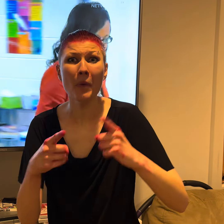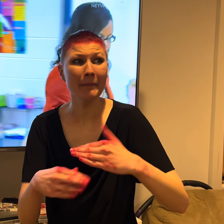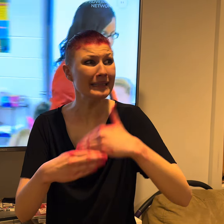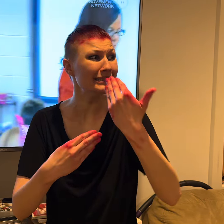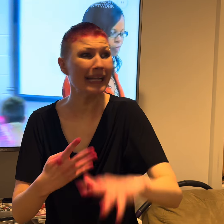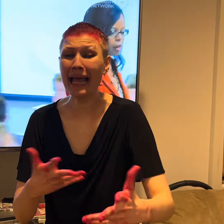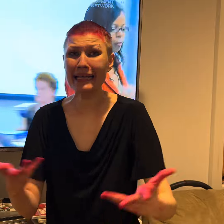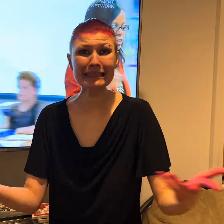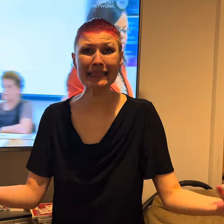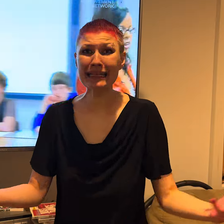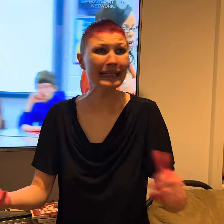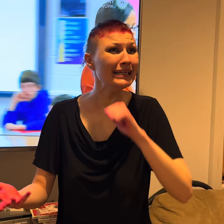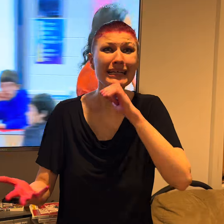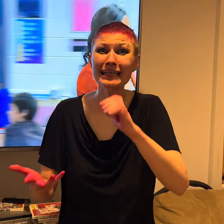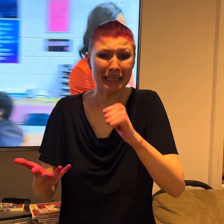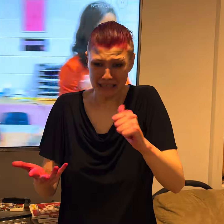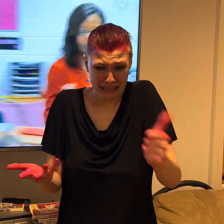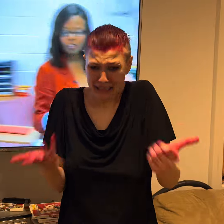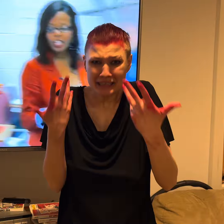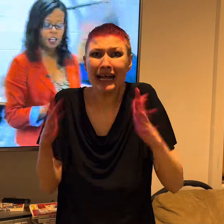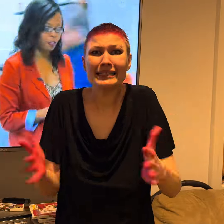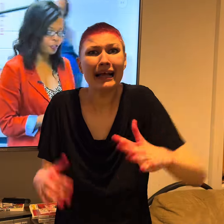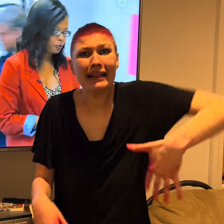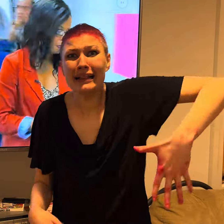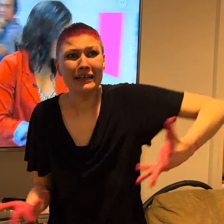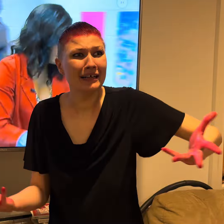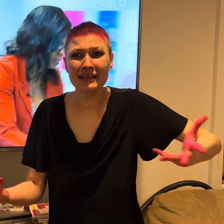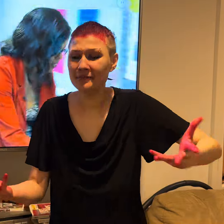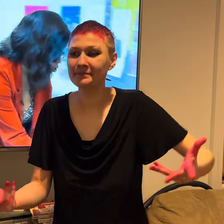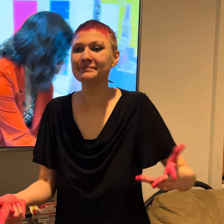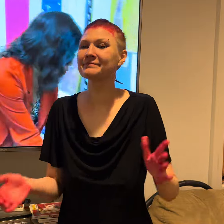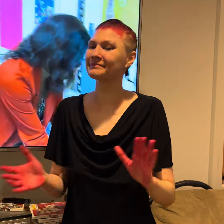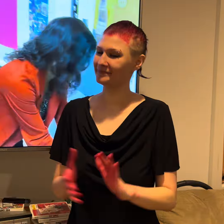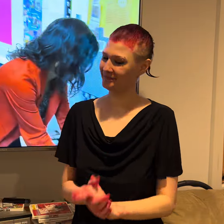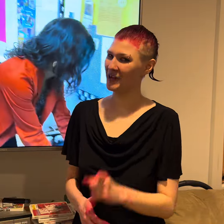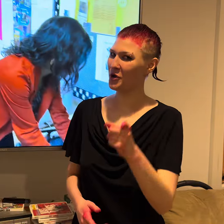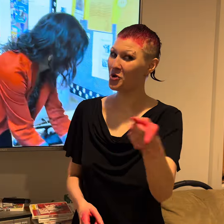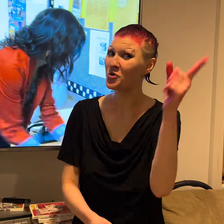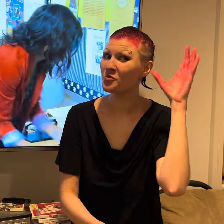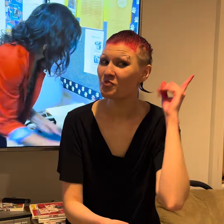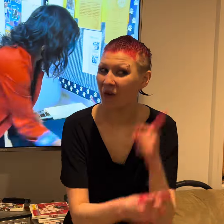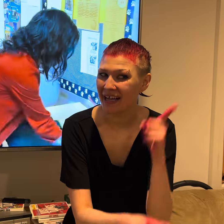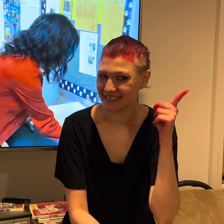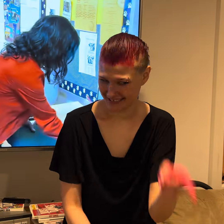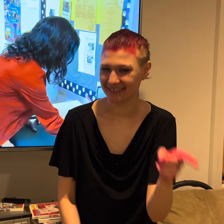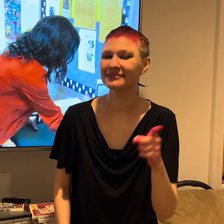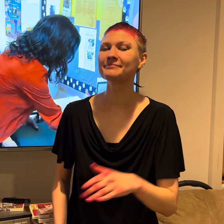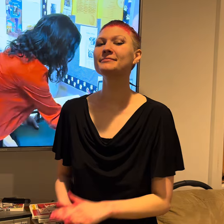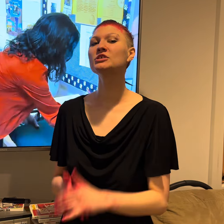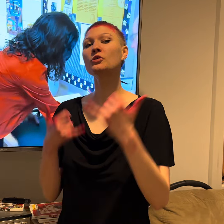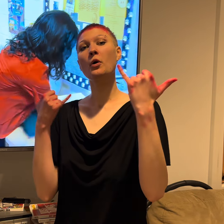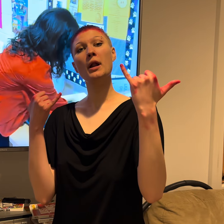Okay, because now I want you to shift your gears because you're going to read an